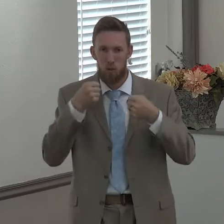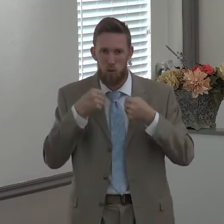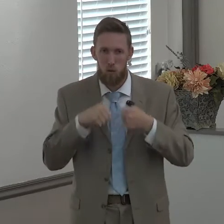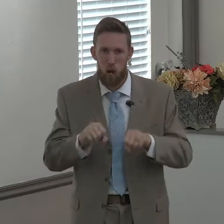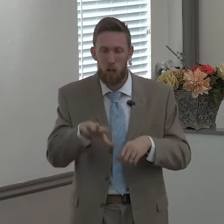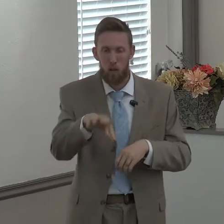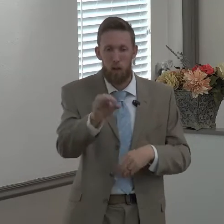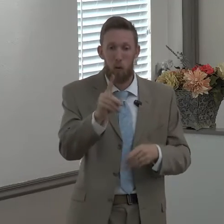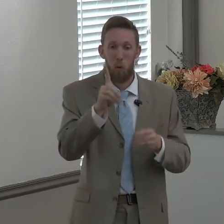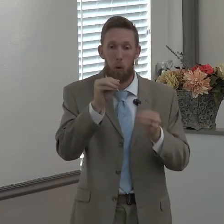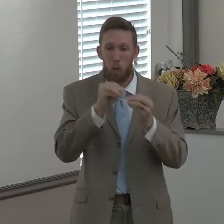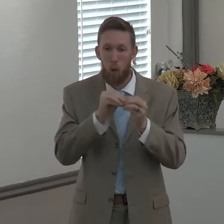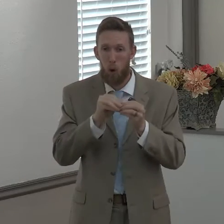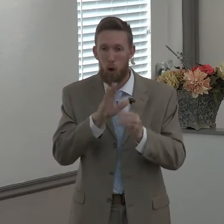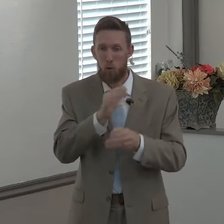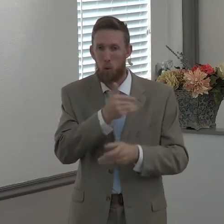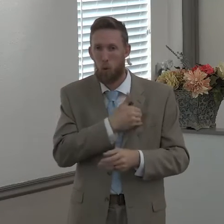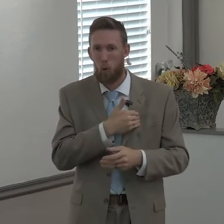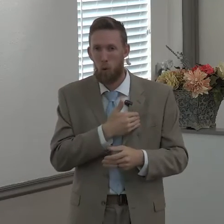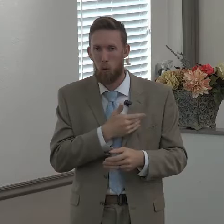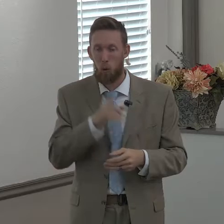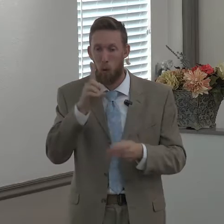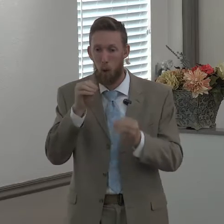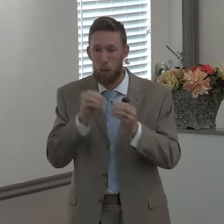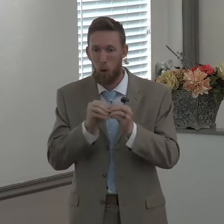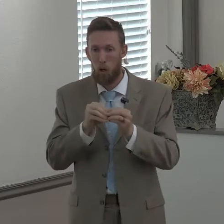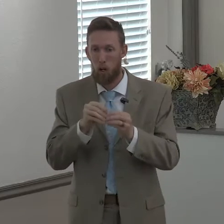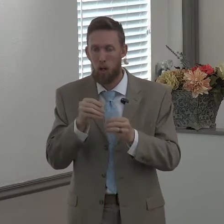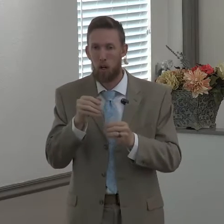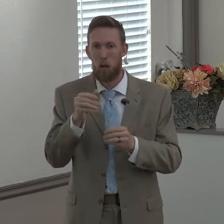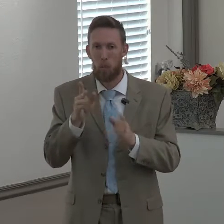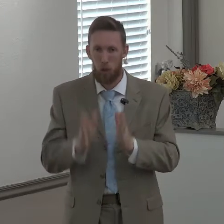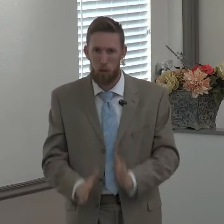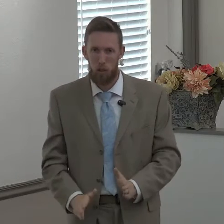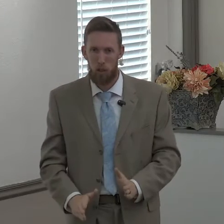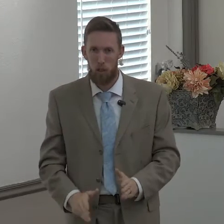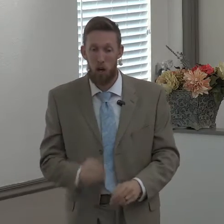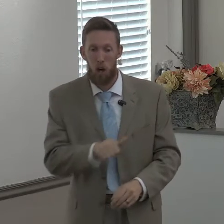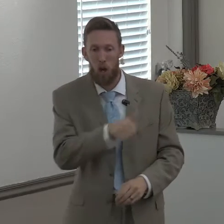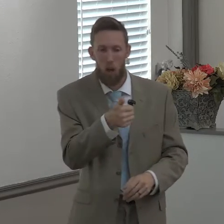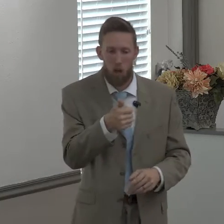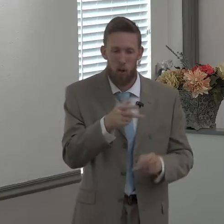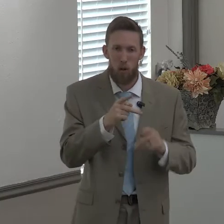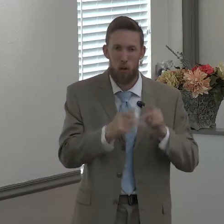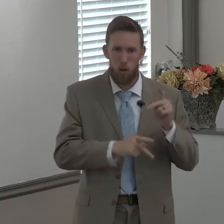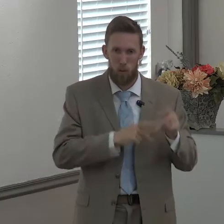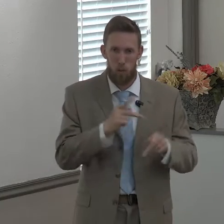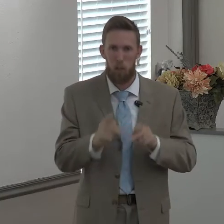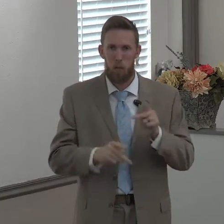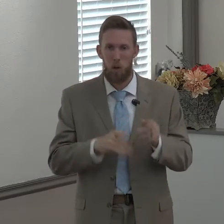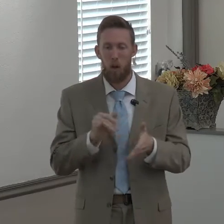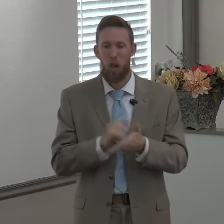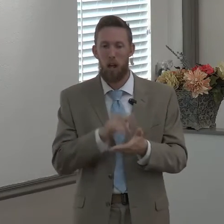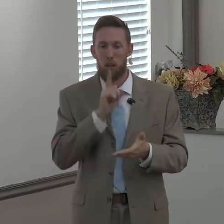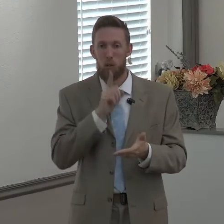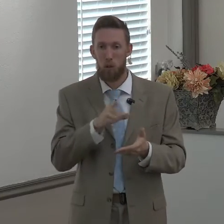Because sacrificial love is always looking out for the other.